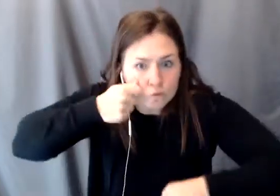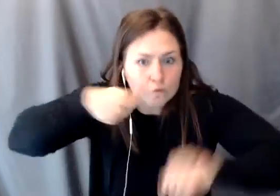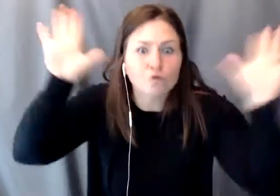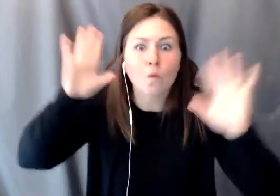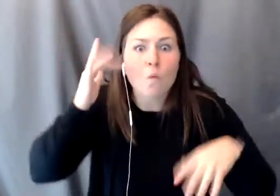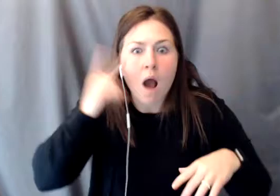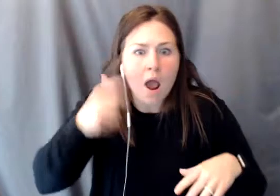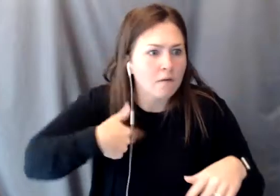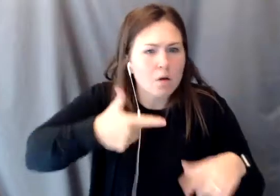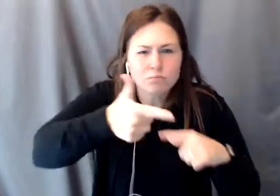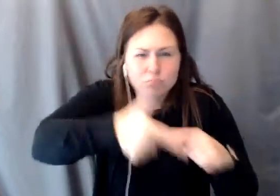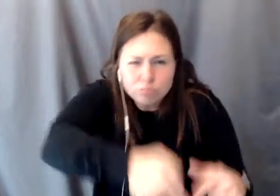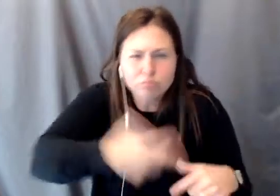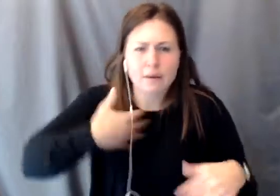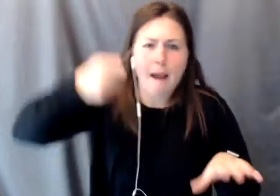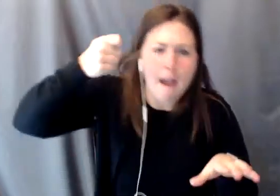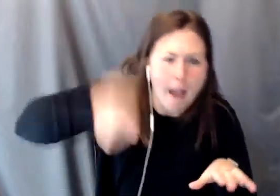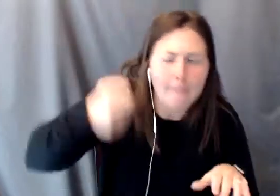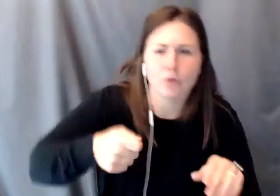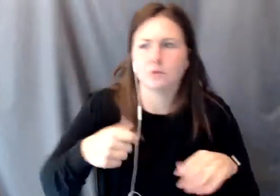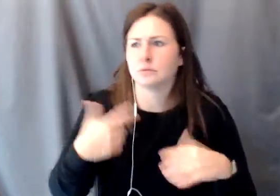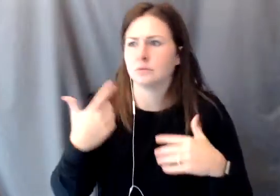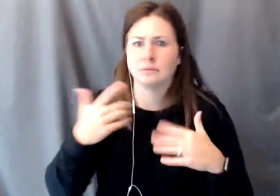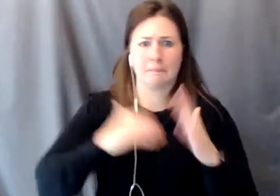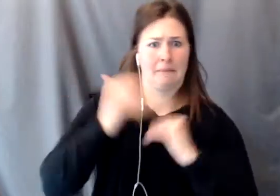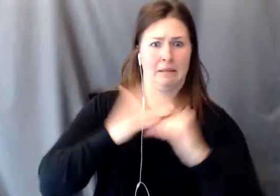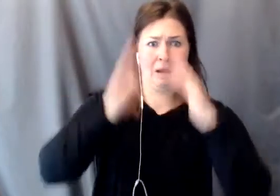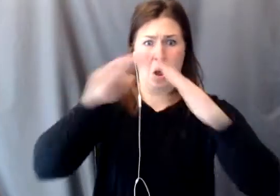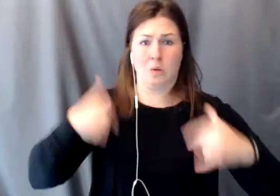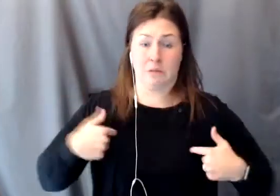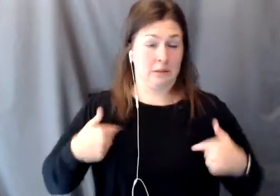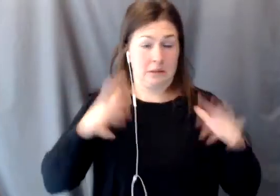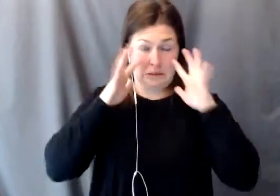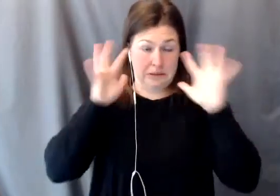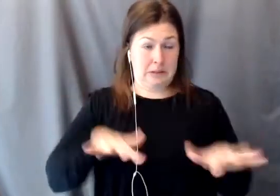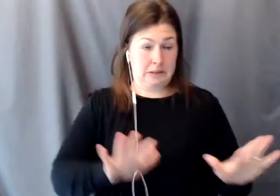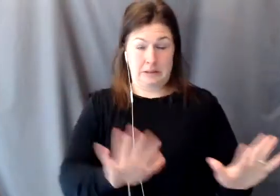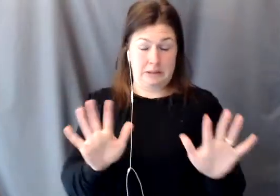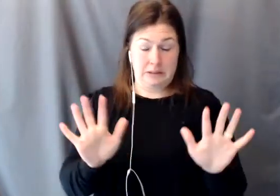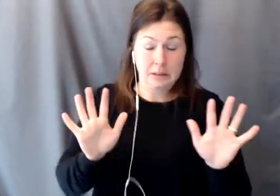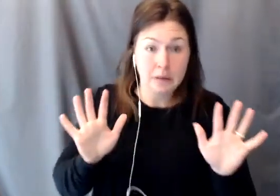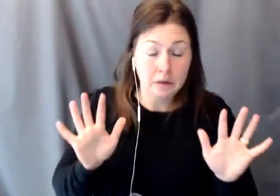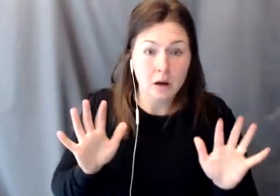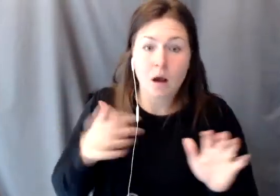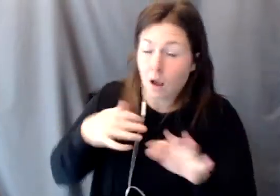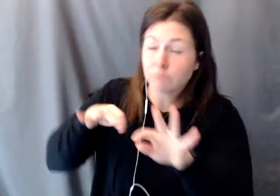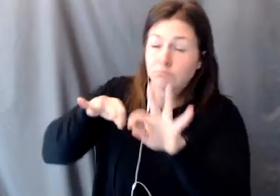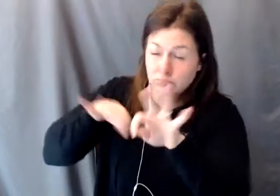hammers, you know, scaffolding, roofing. I mean, it's just like, oh my God, if I